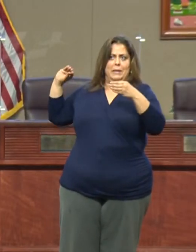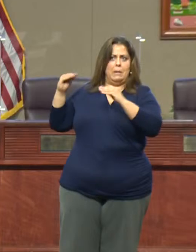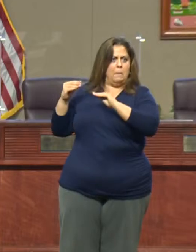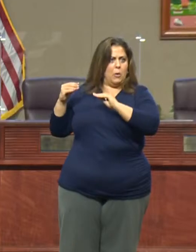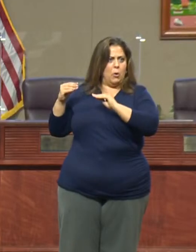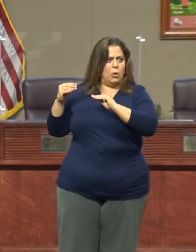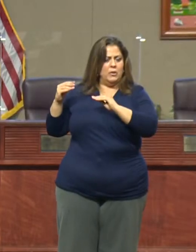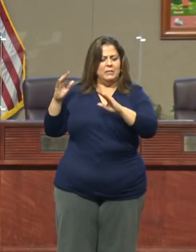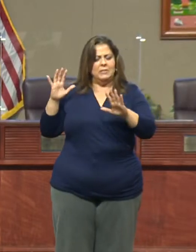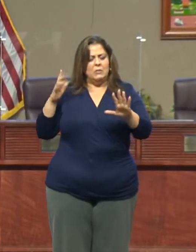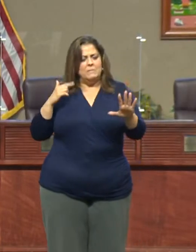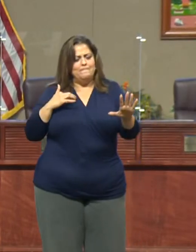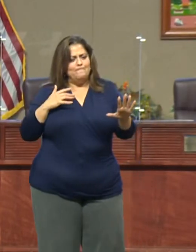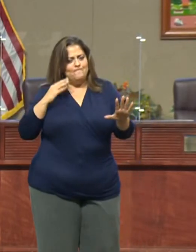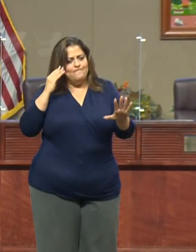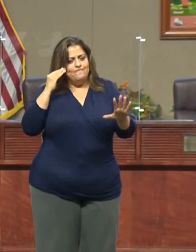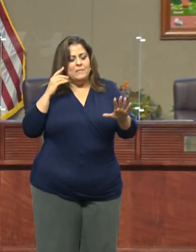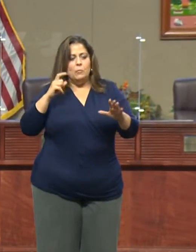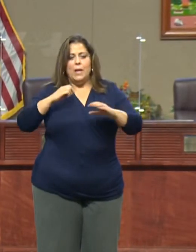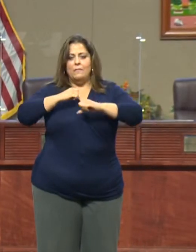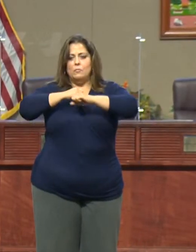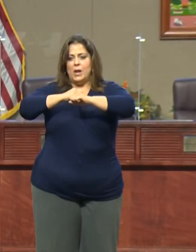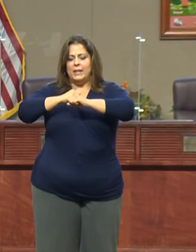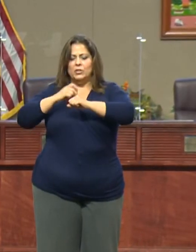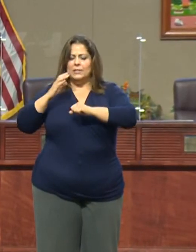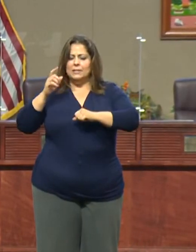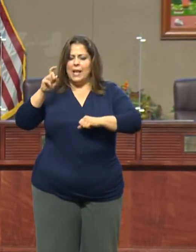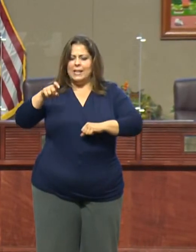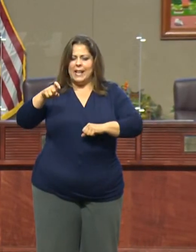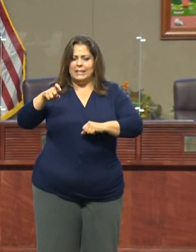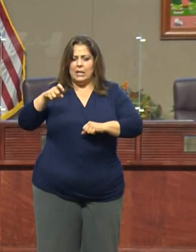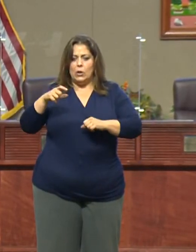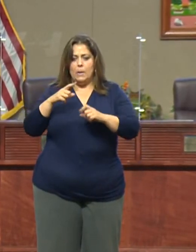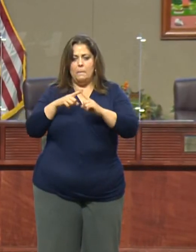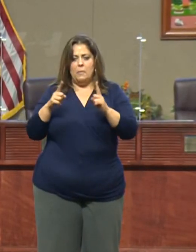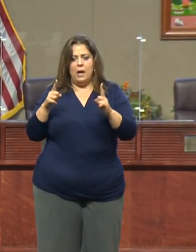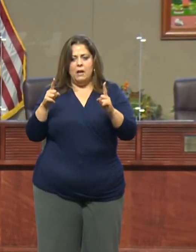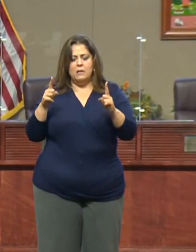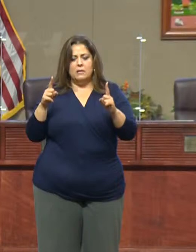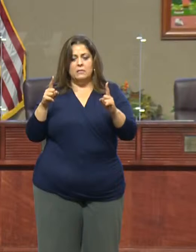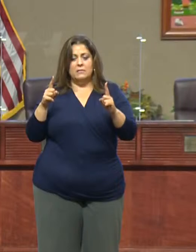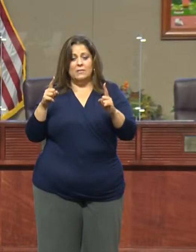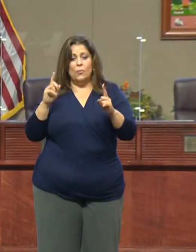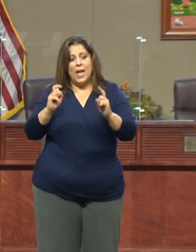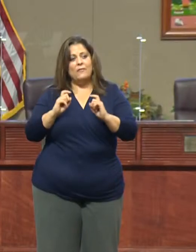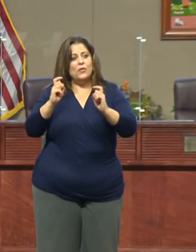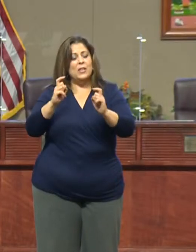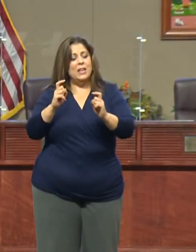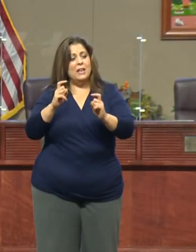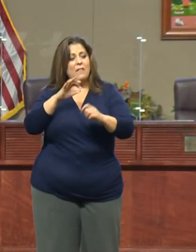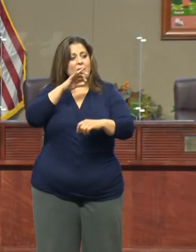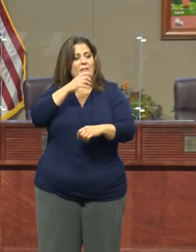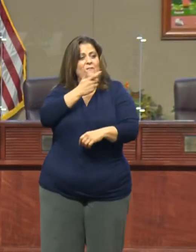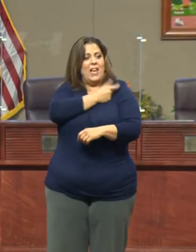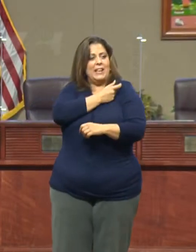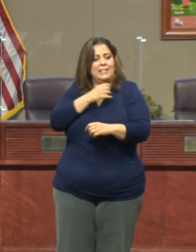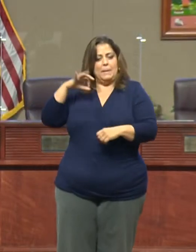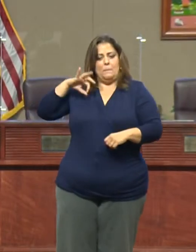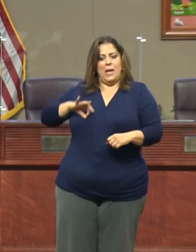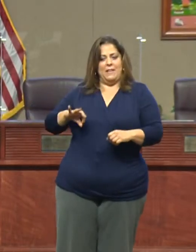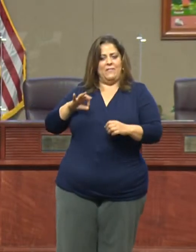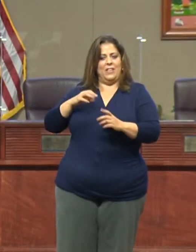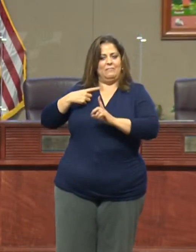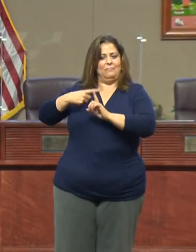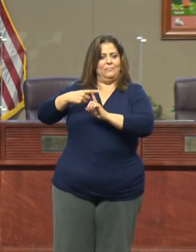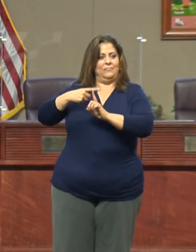that, precautions are going to be necessary. But it has to be some type of benefit to be vaccinated. And the reality is that it